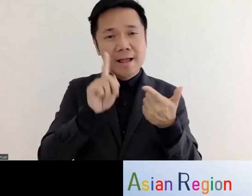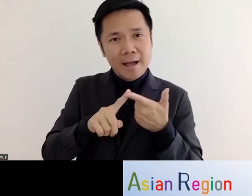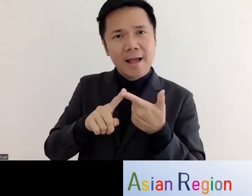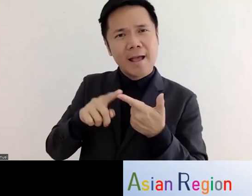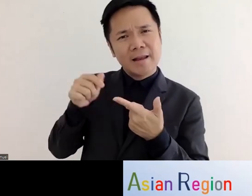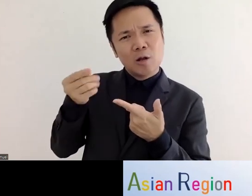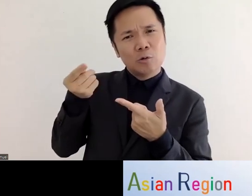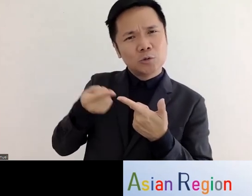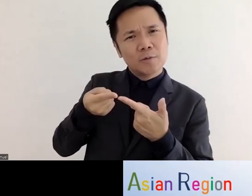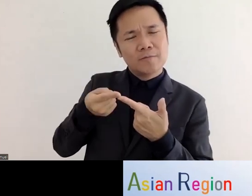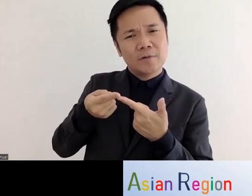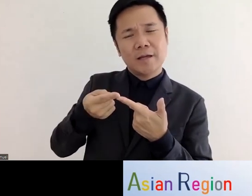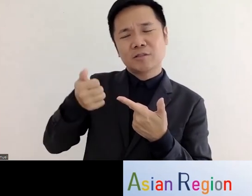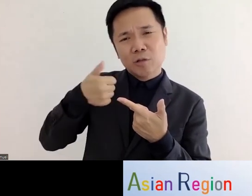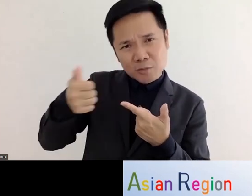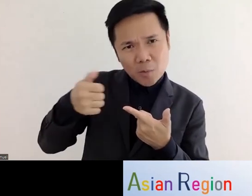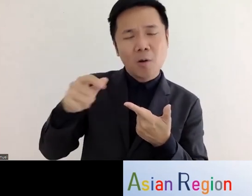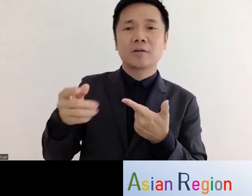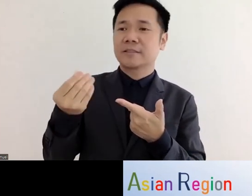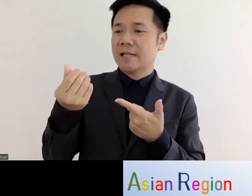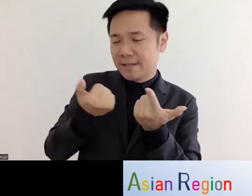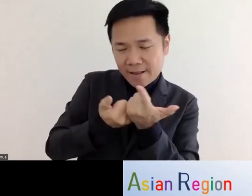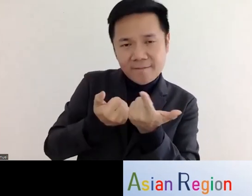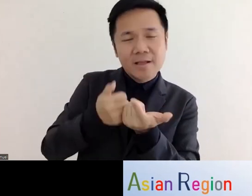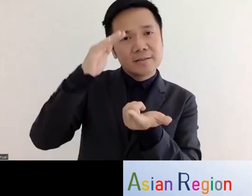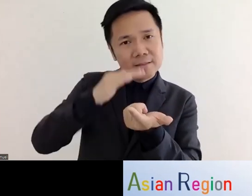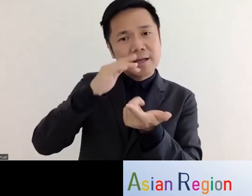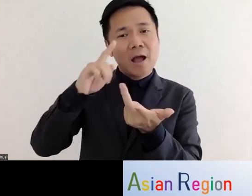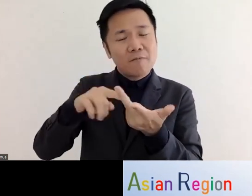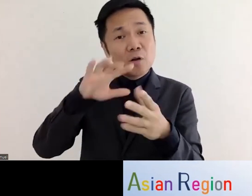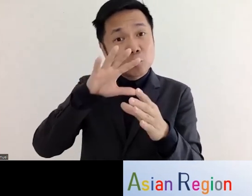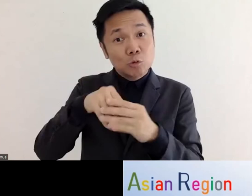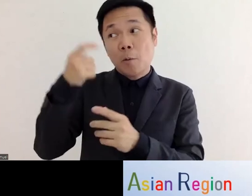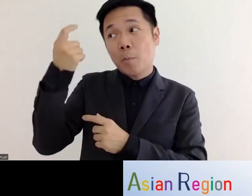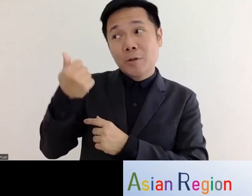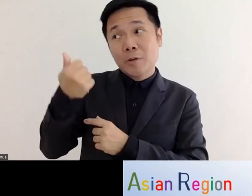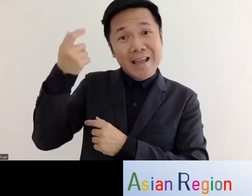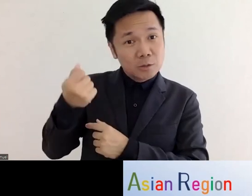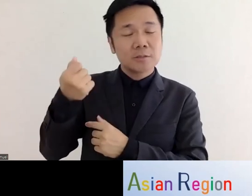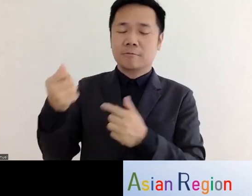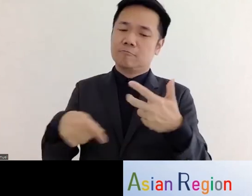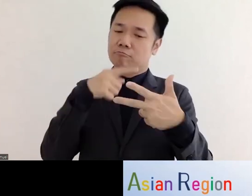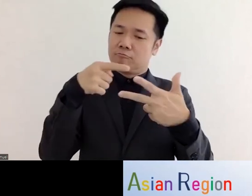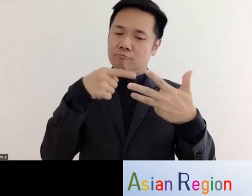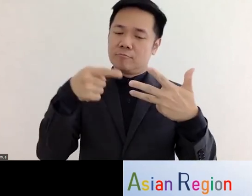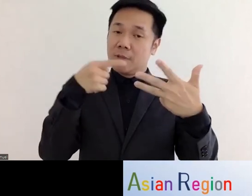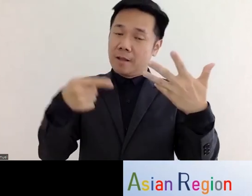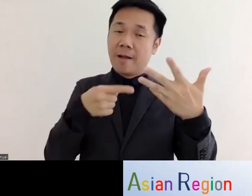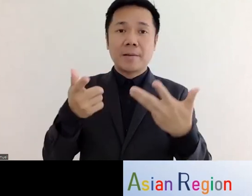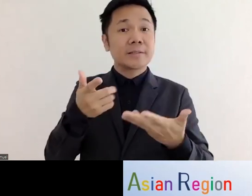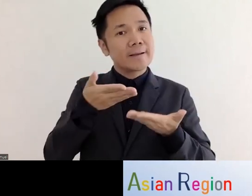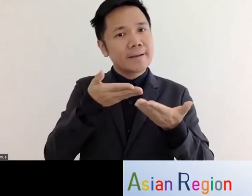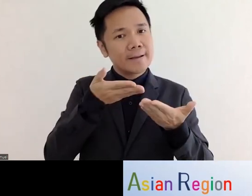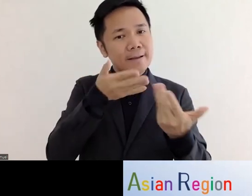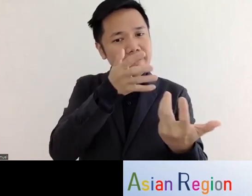benefit, support person, or many other inclusive social protection schemes need to be discussed due to our needs, because in